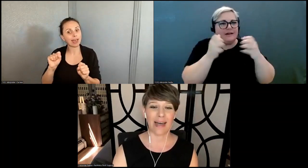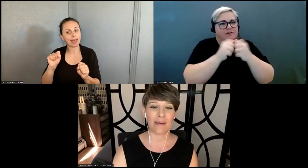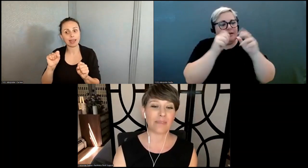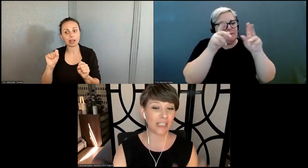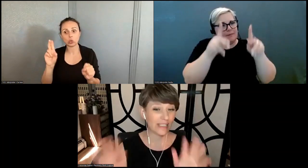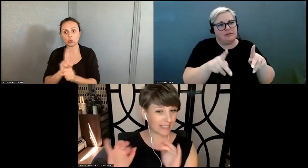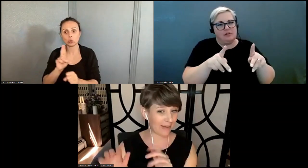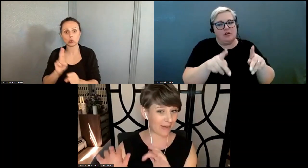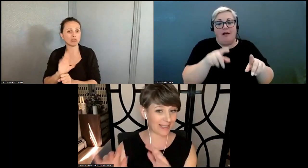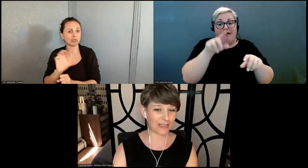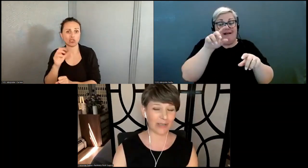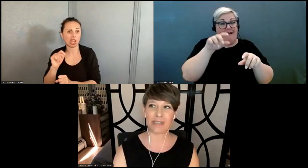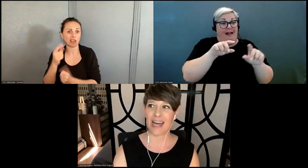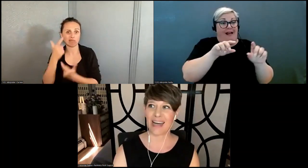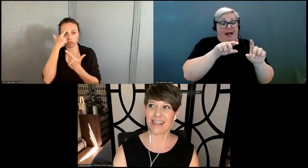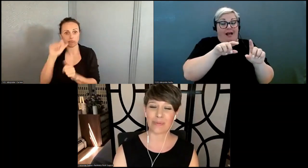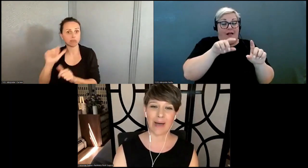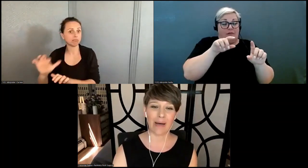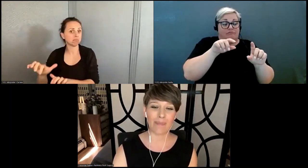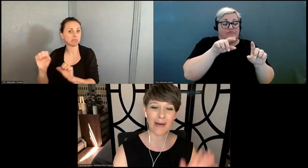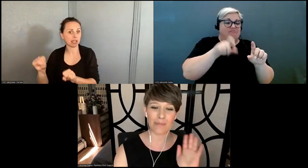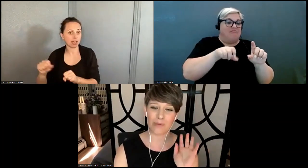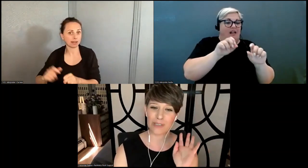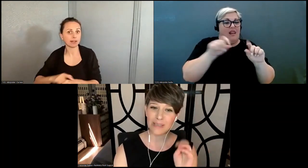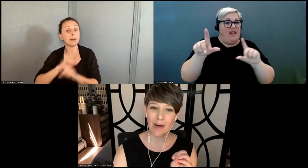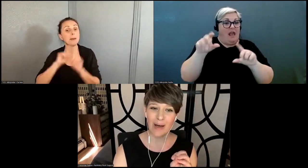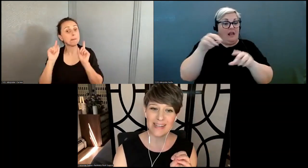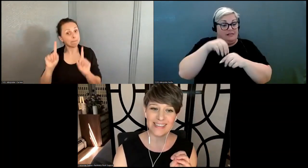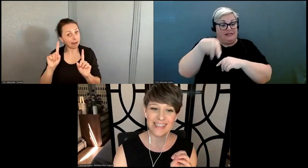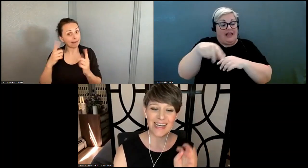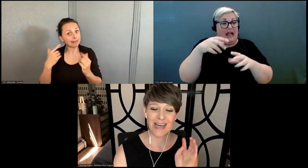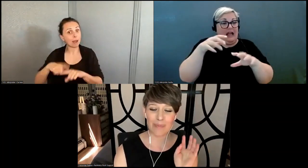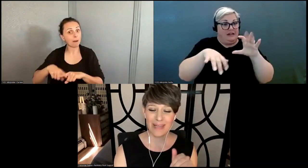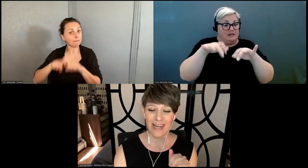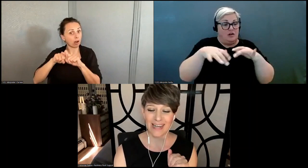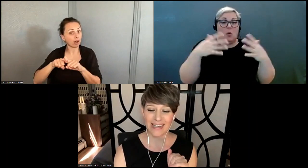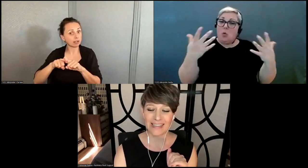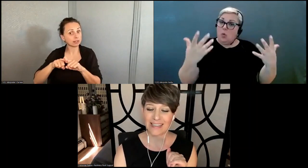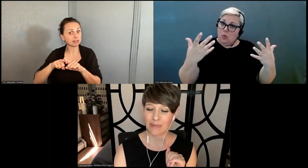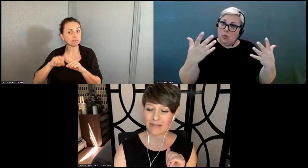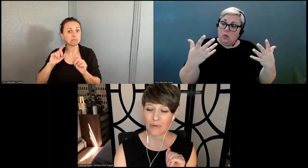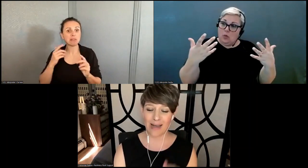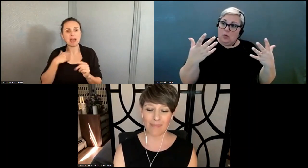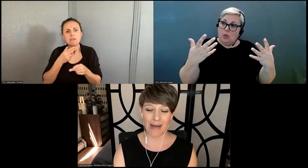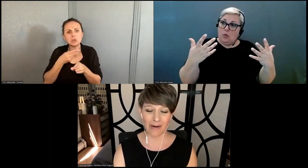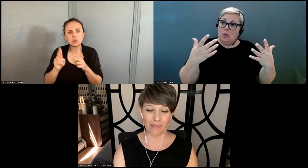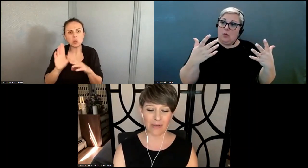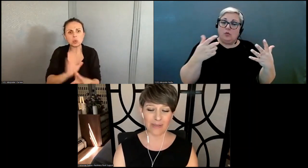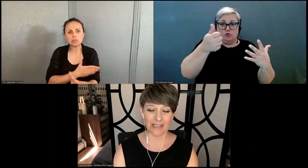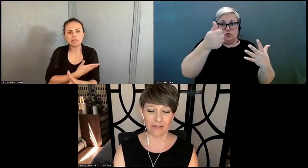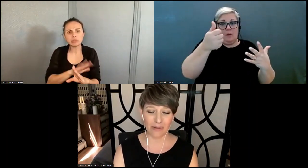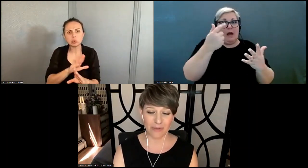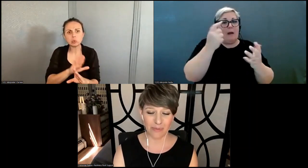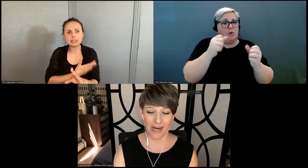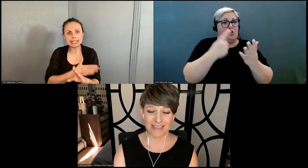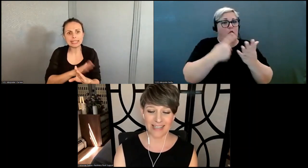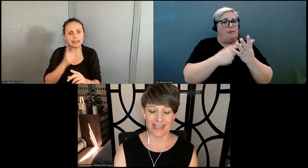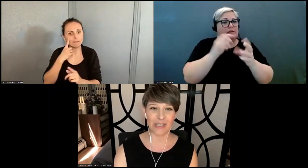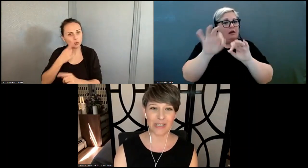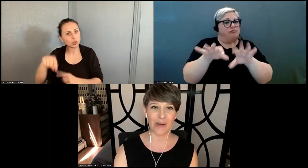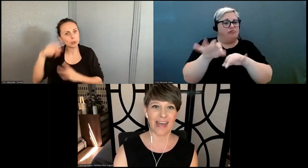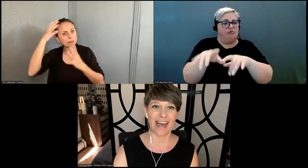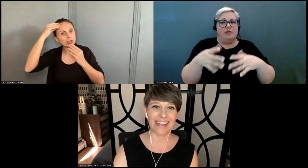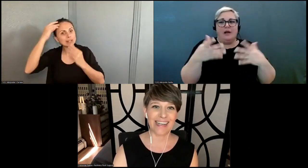use, just type in the Zoom chat as well, but we'll just pause. I'll play a little bit of quiet background music for those brains